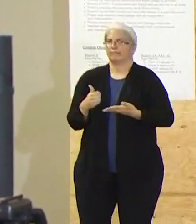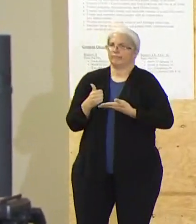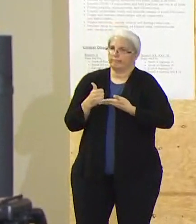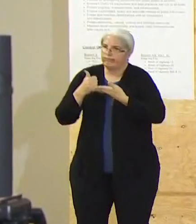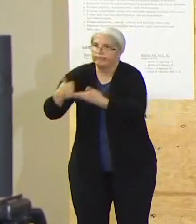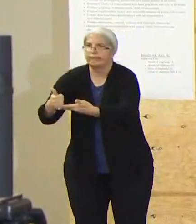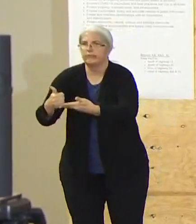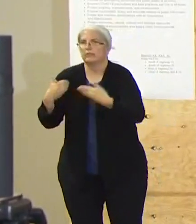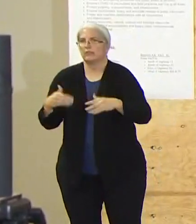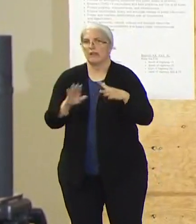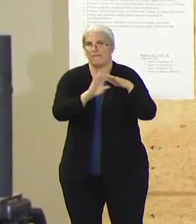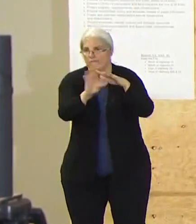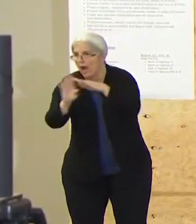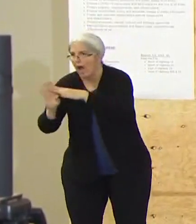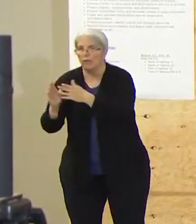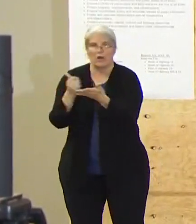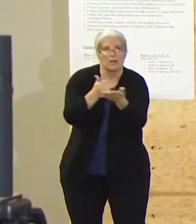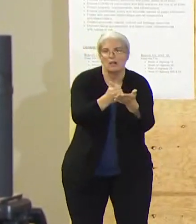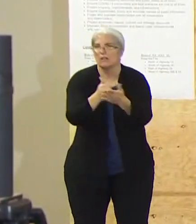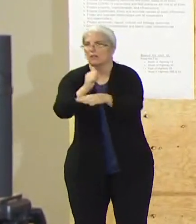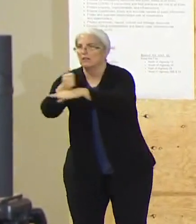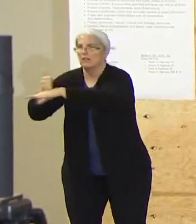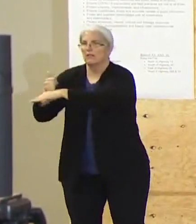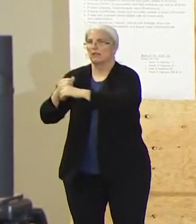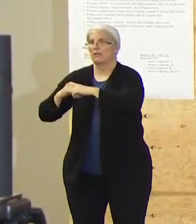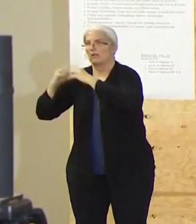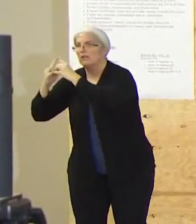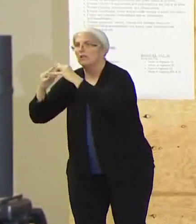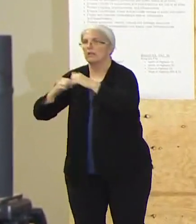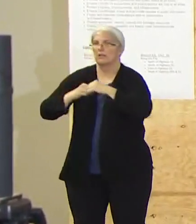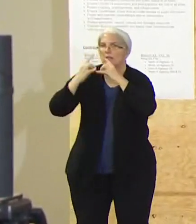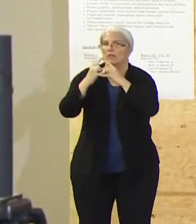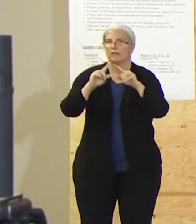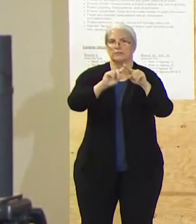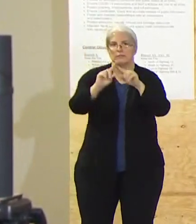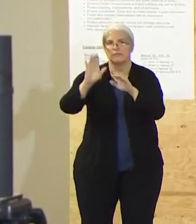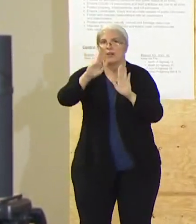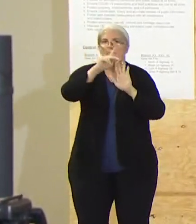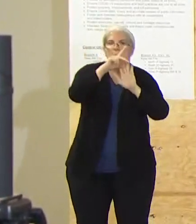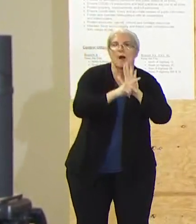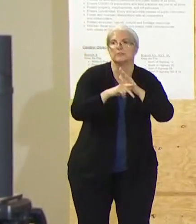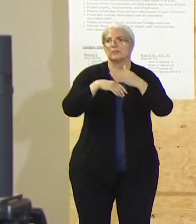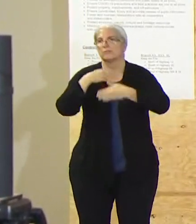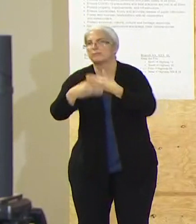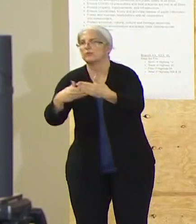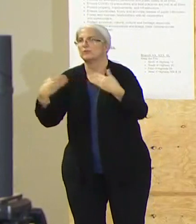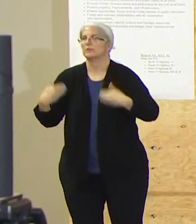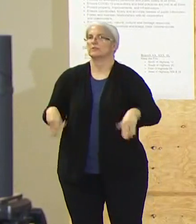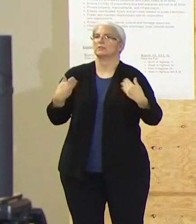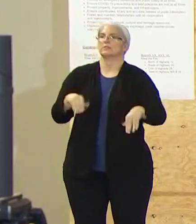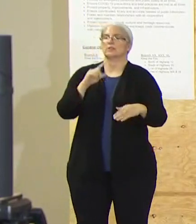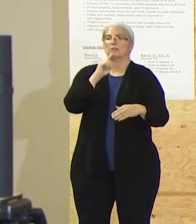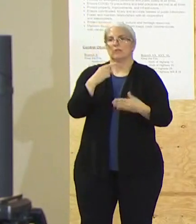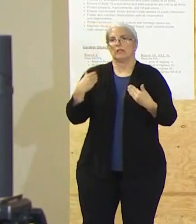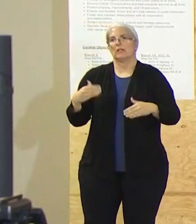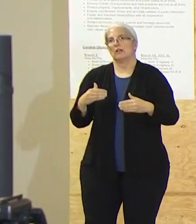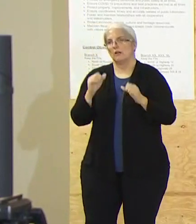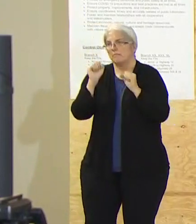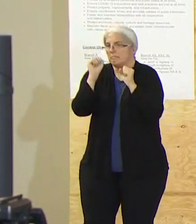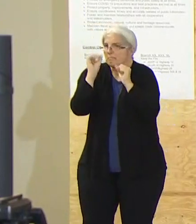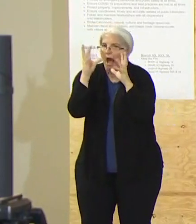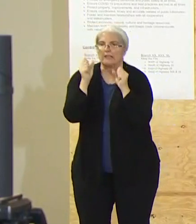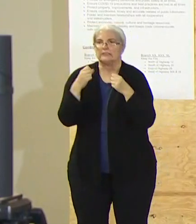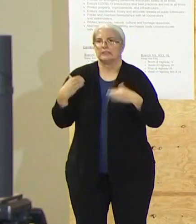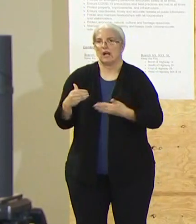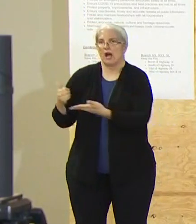evacuation sites. Their protocols, processes, and procedures are second none in this country. As was stated by a number of